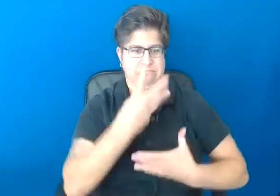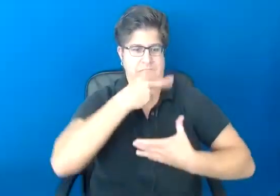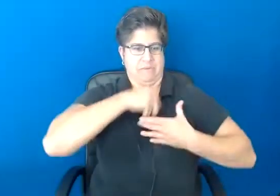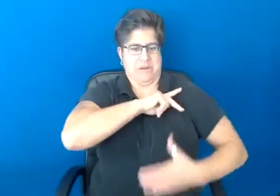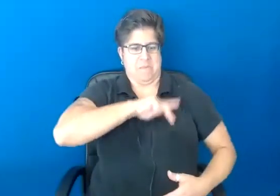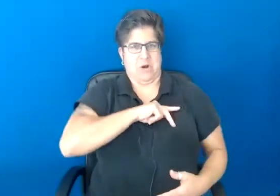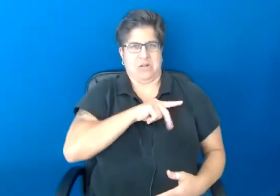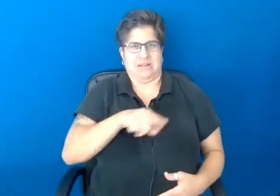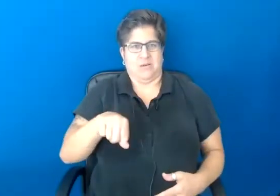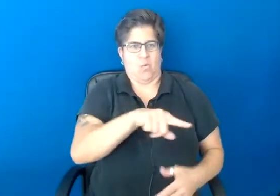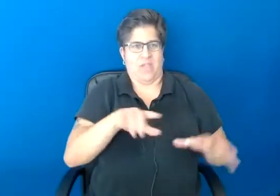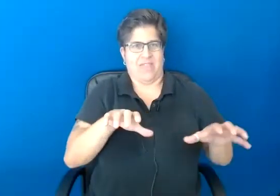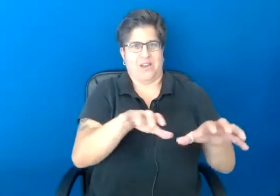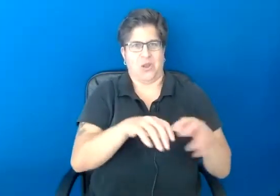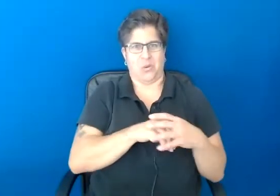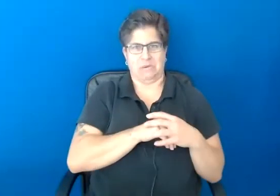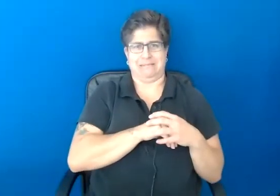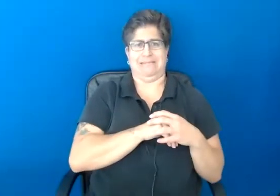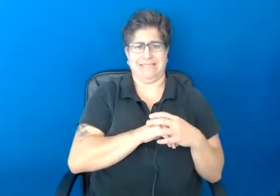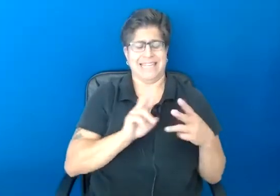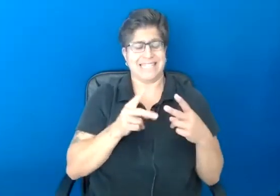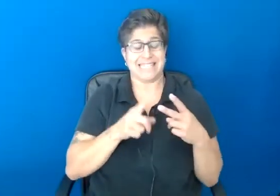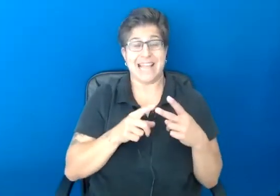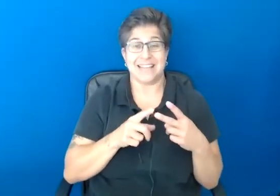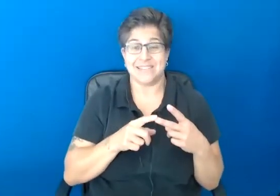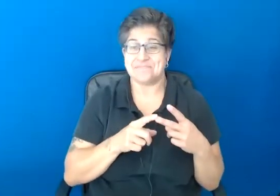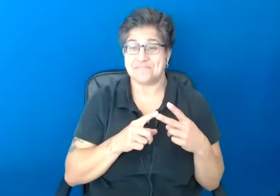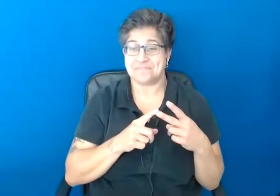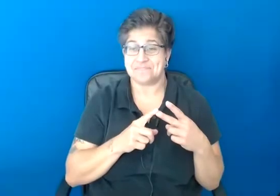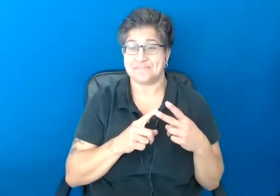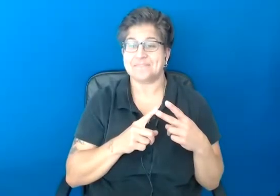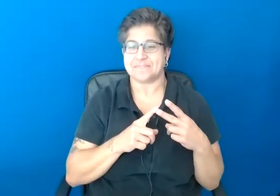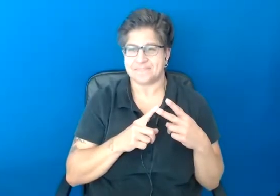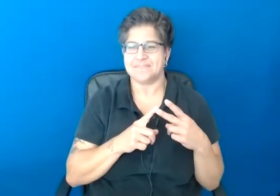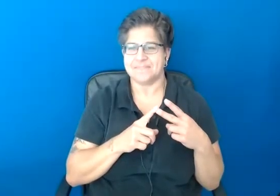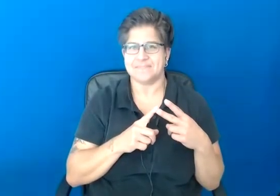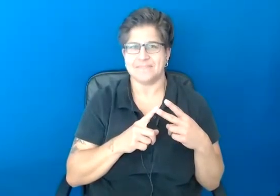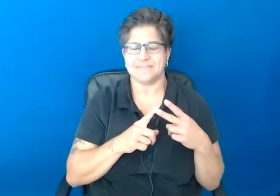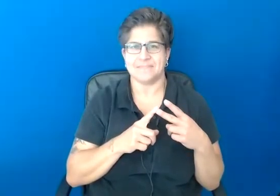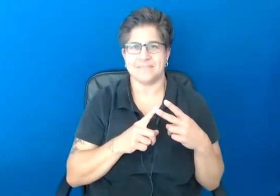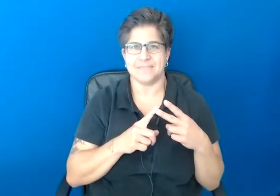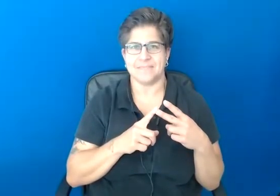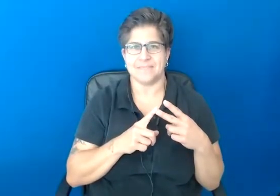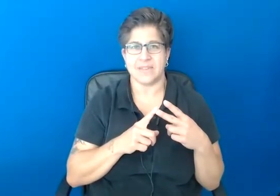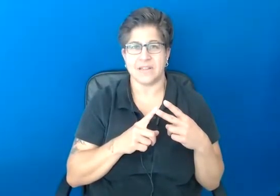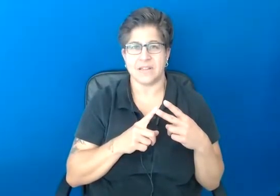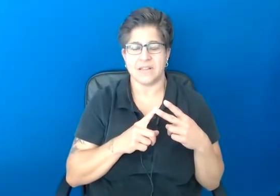When kids would say to me, "You're not fair," I would look at that and